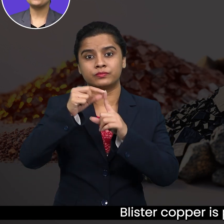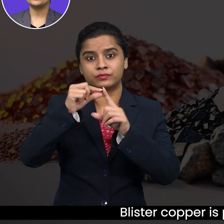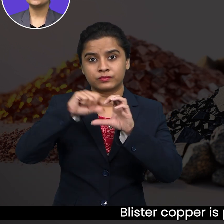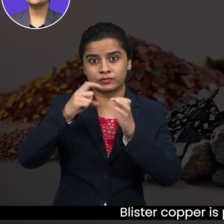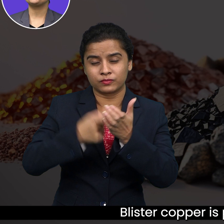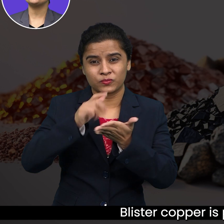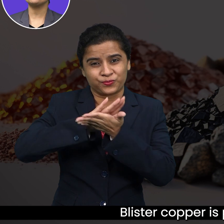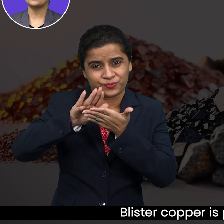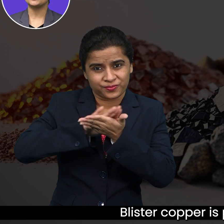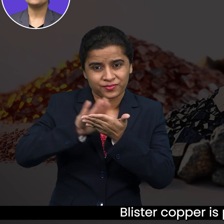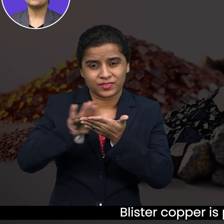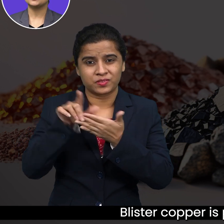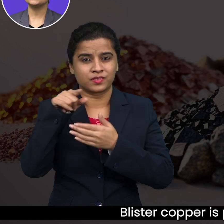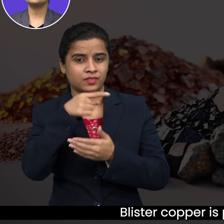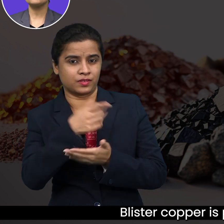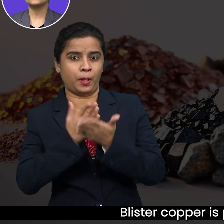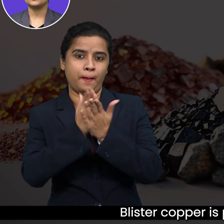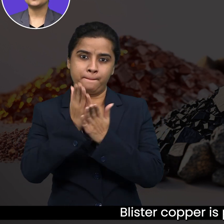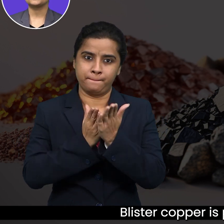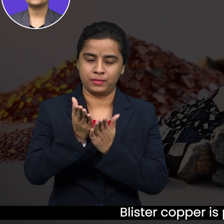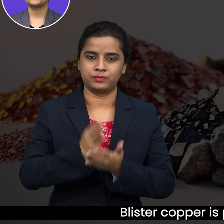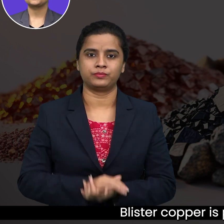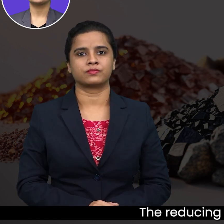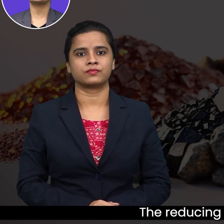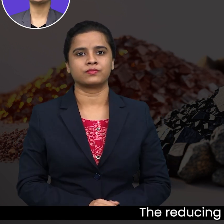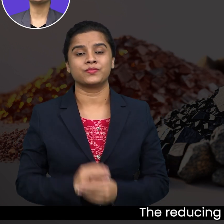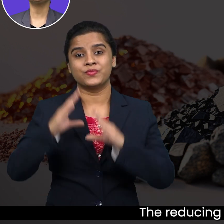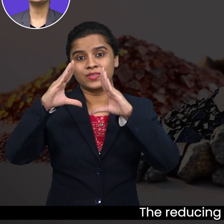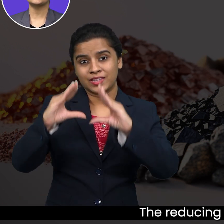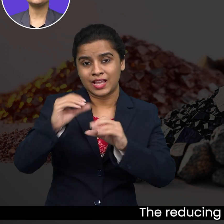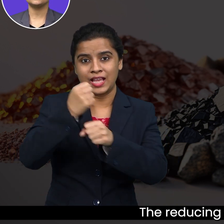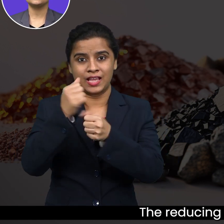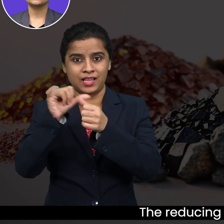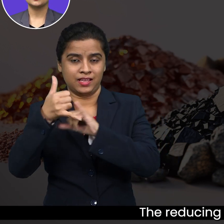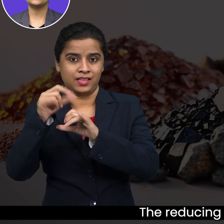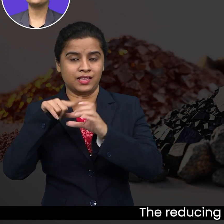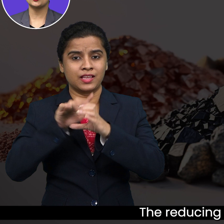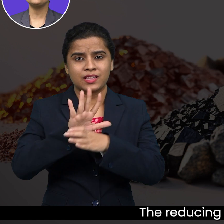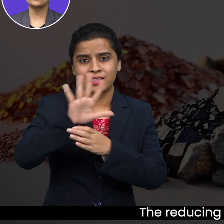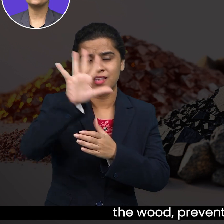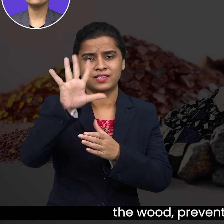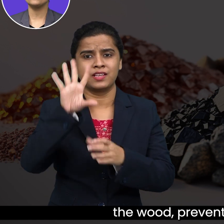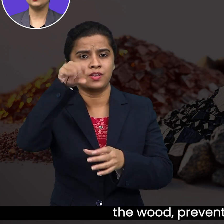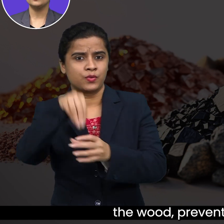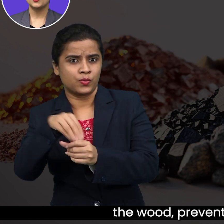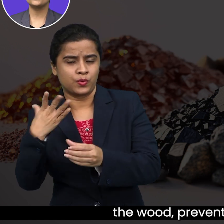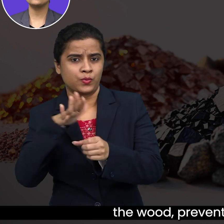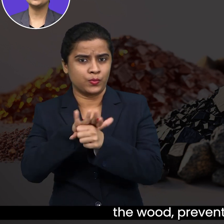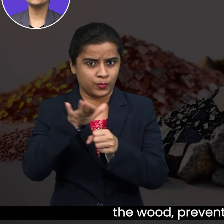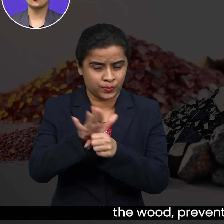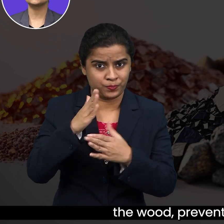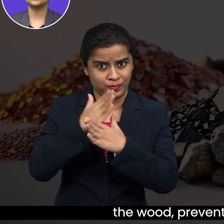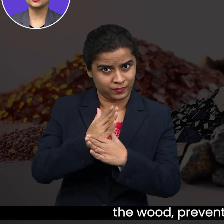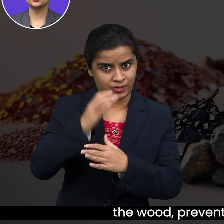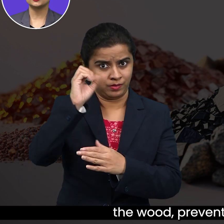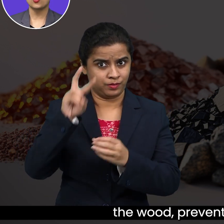Blister copper is purified by this method. The reducing gases evolved from the wood